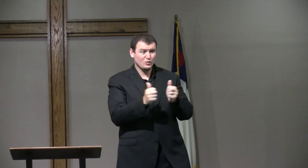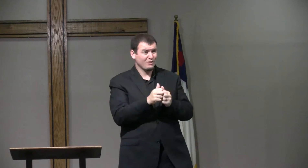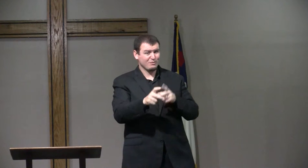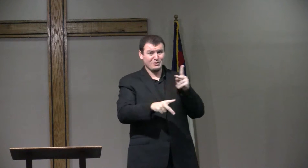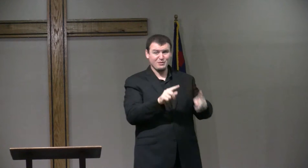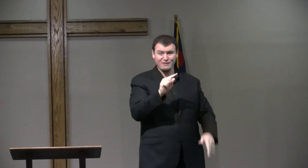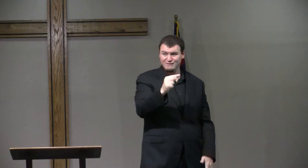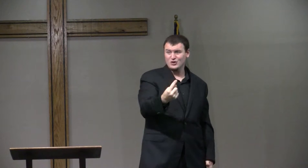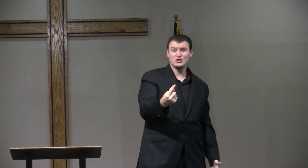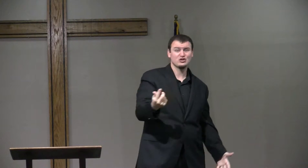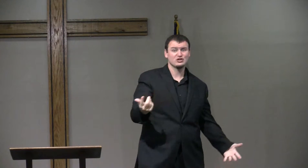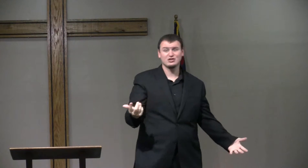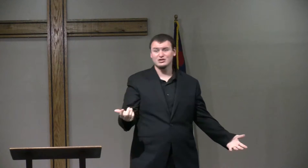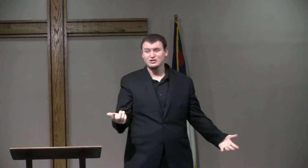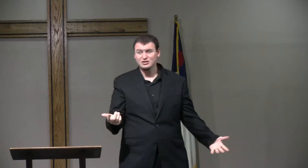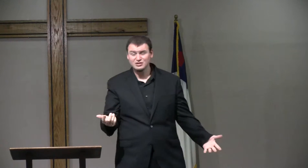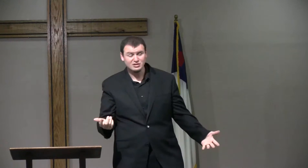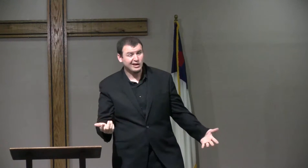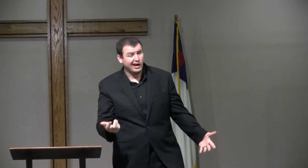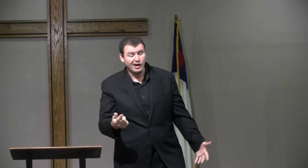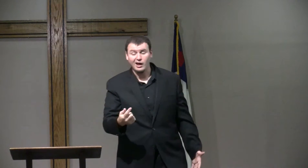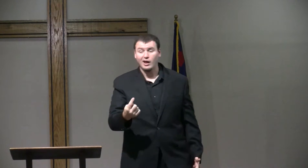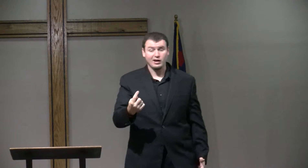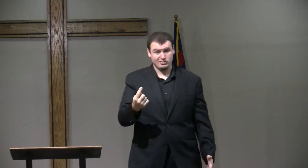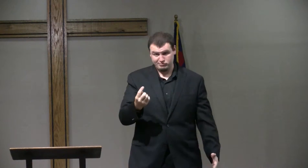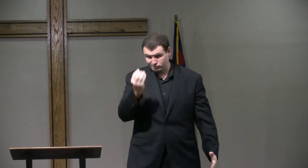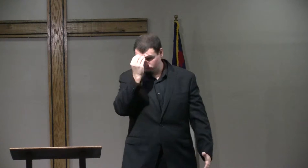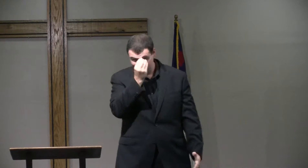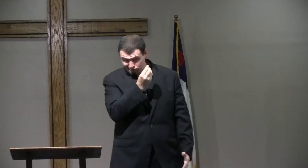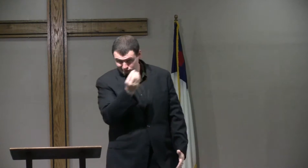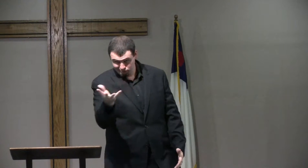You have to solve your problems with people first.